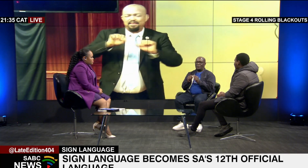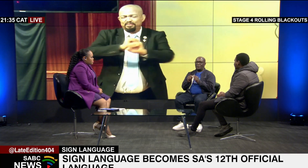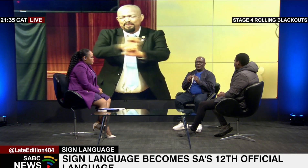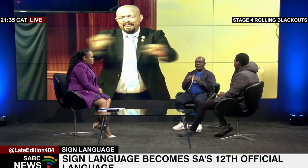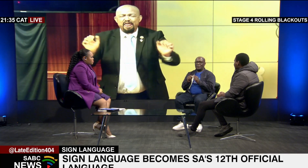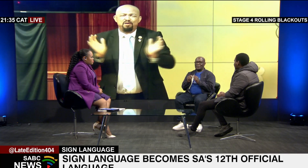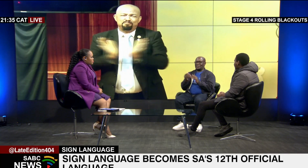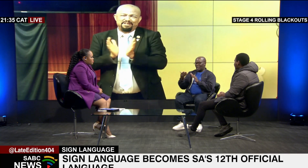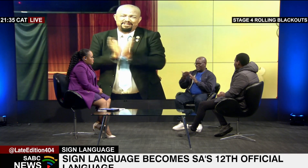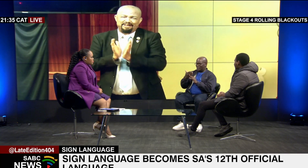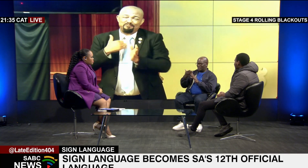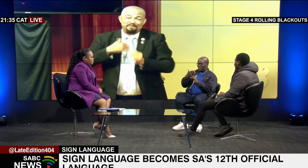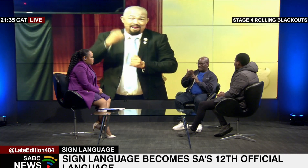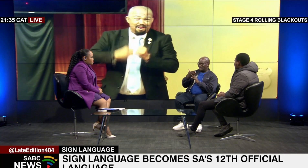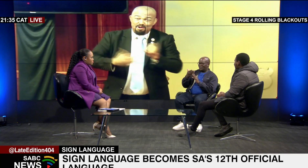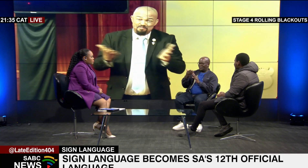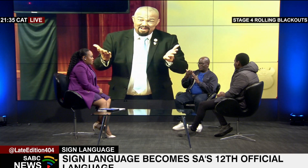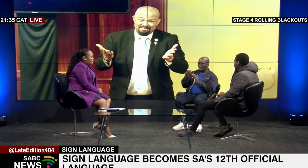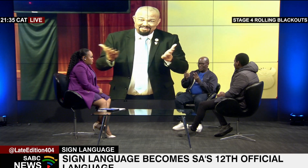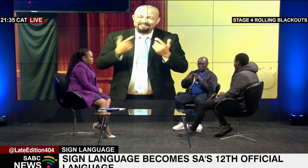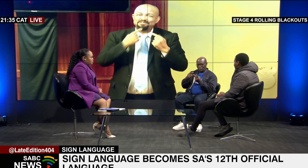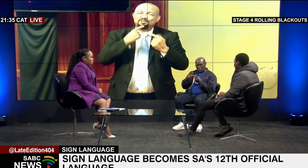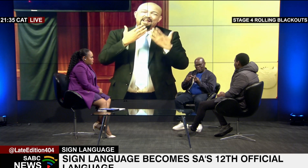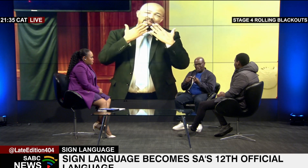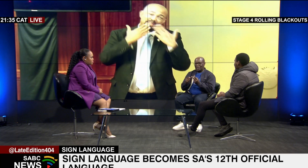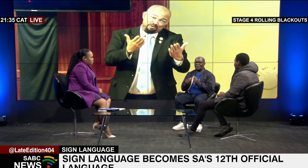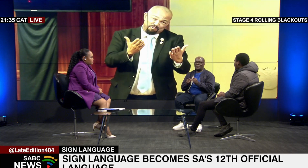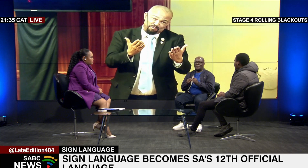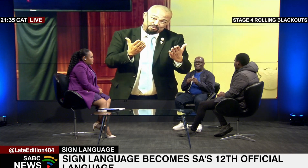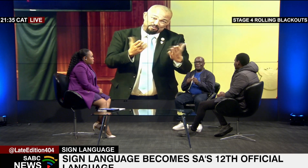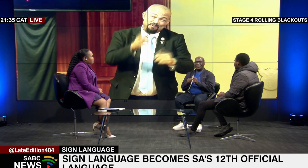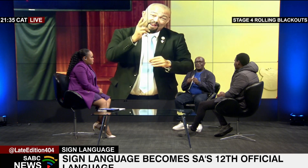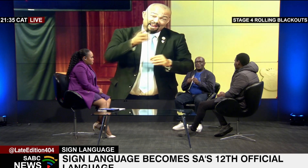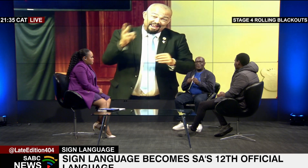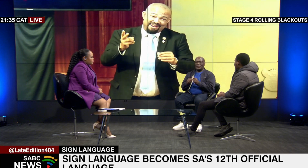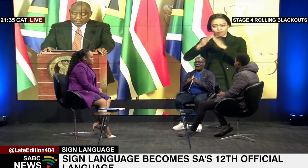One is access. Yeah. Secondly,